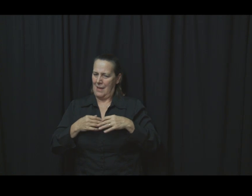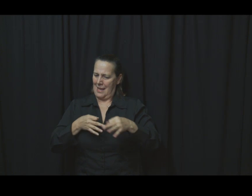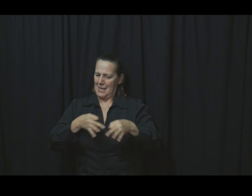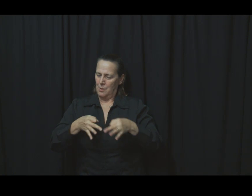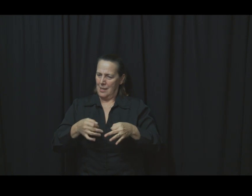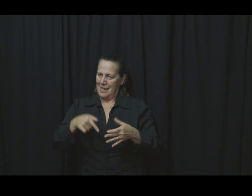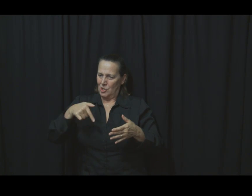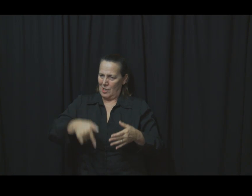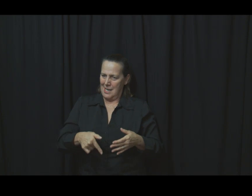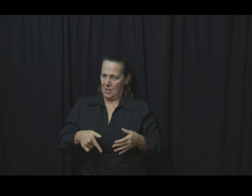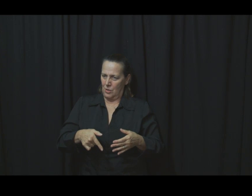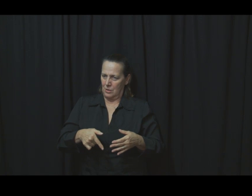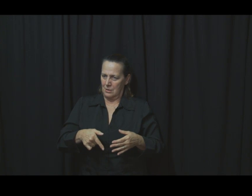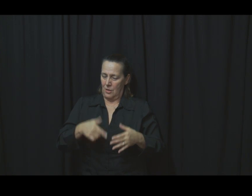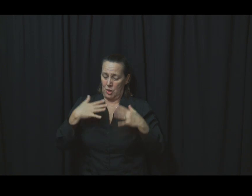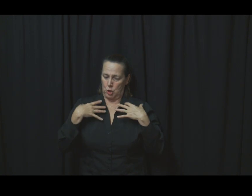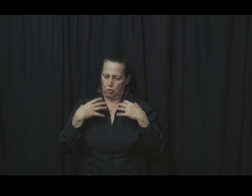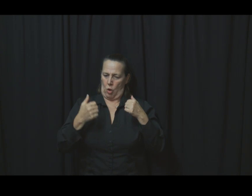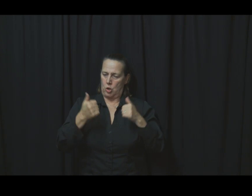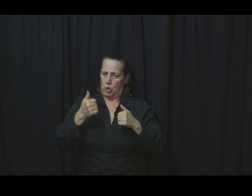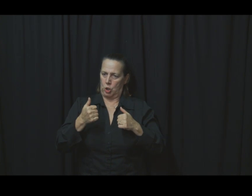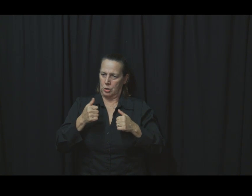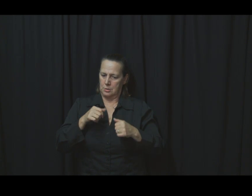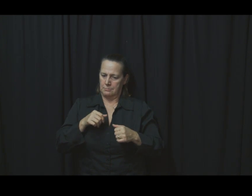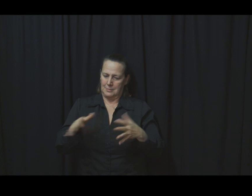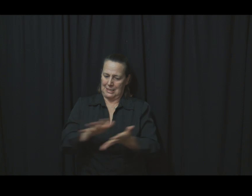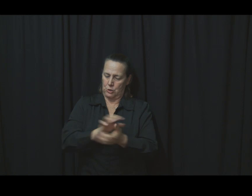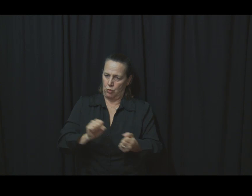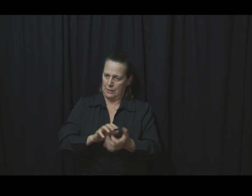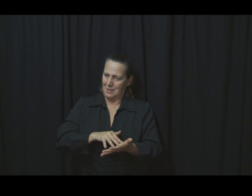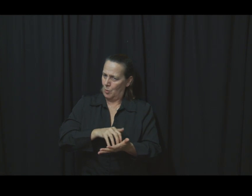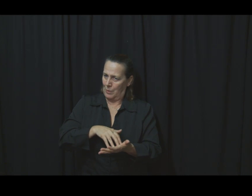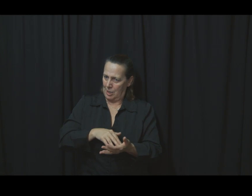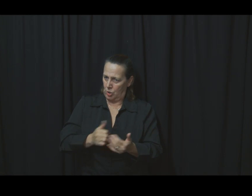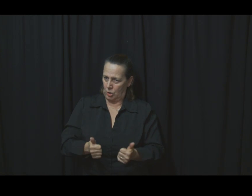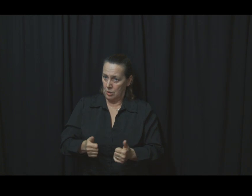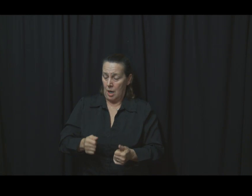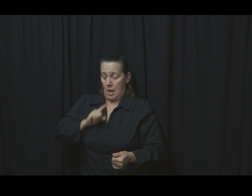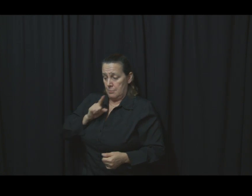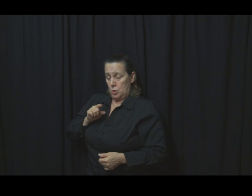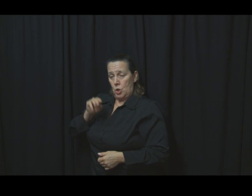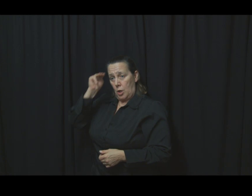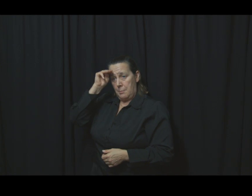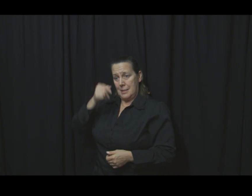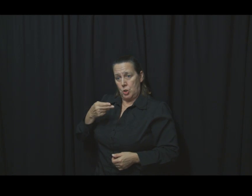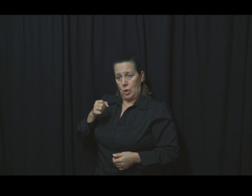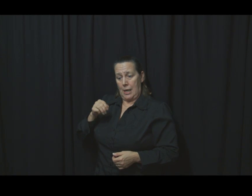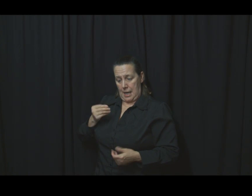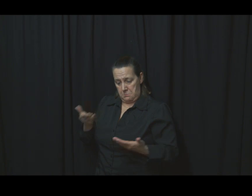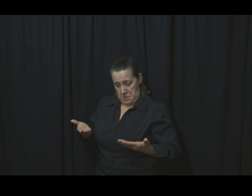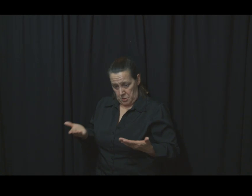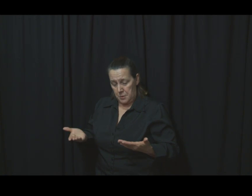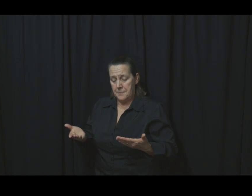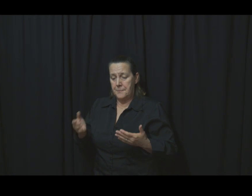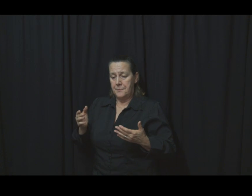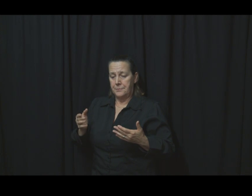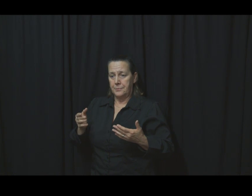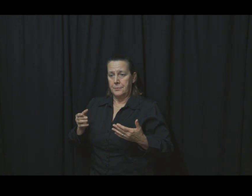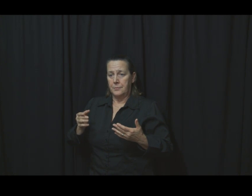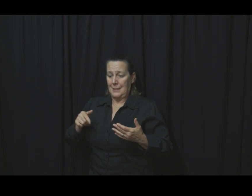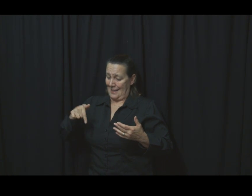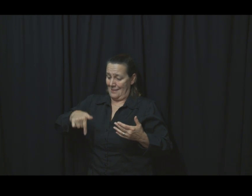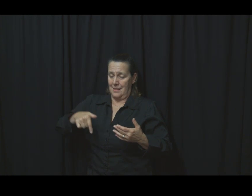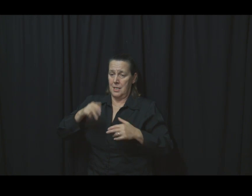compelling and provides predictions, and things are repeatable. I'm sure, Mr. Ham, here at the facility, you have